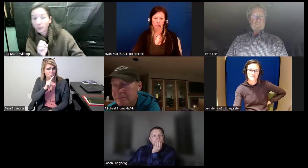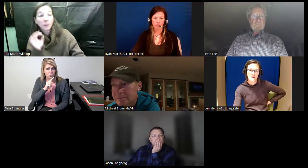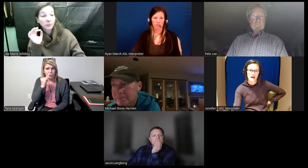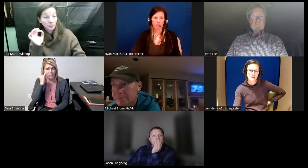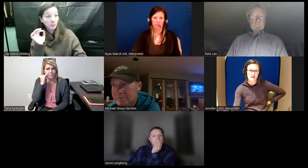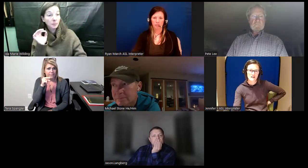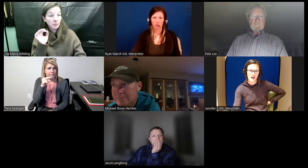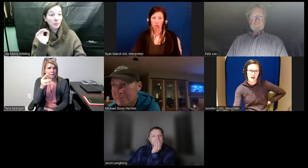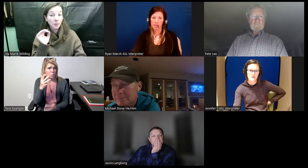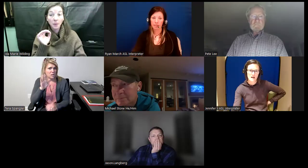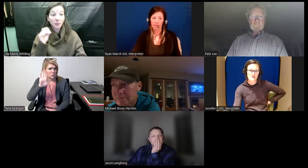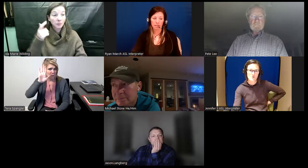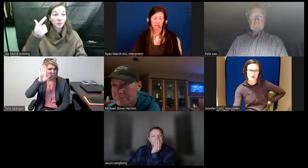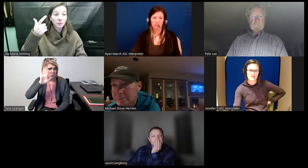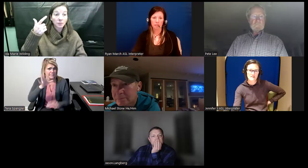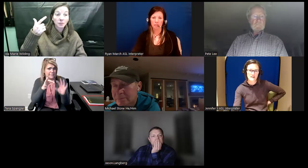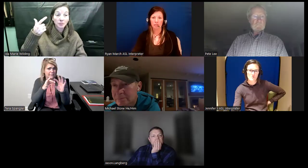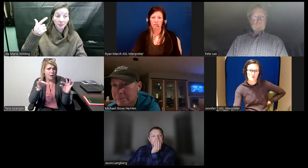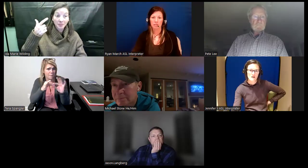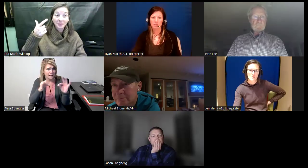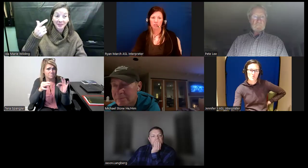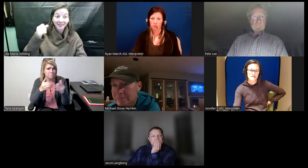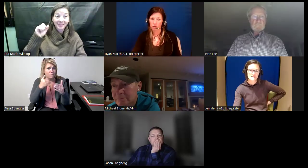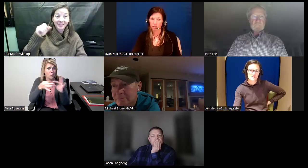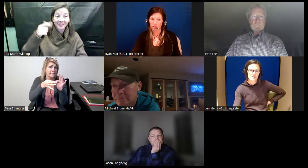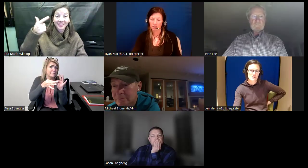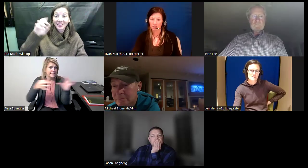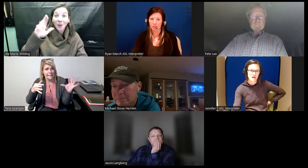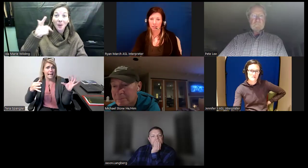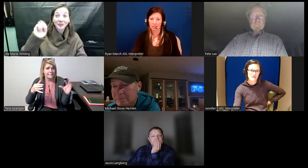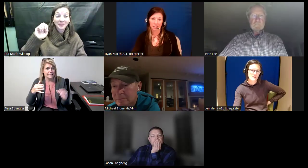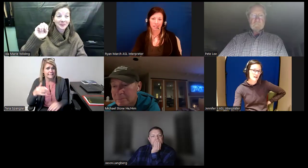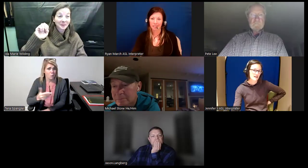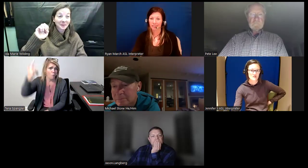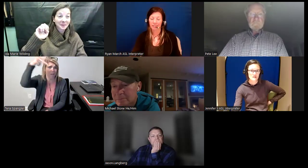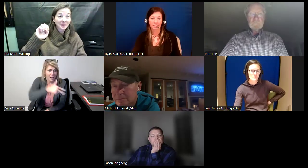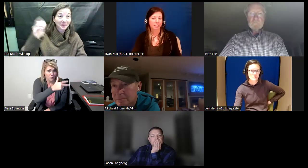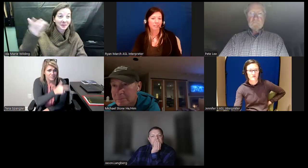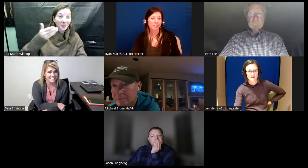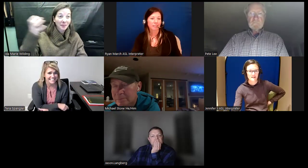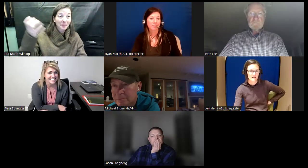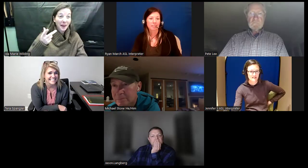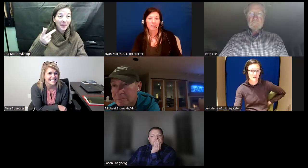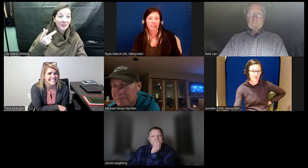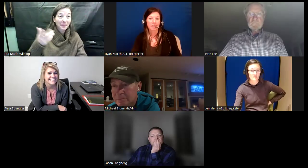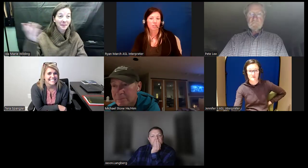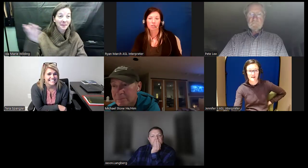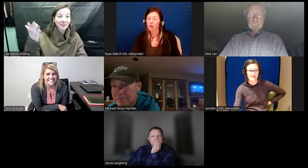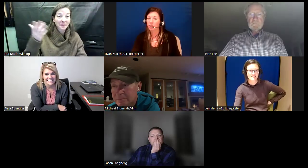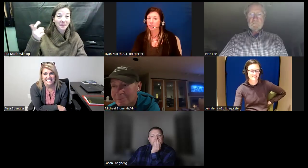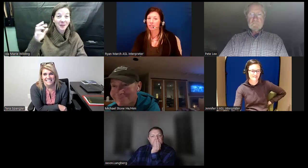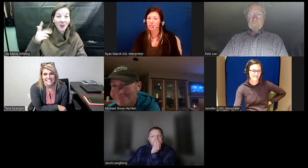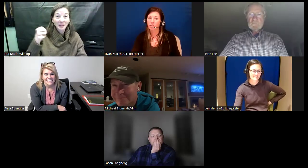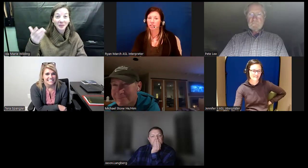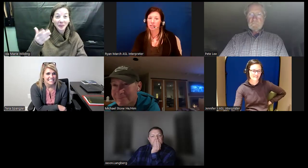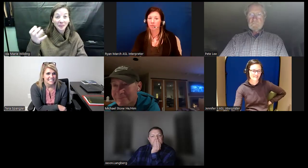George is back. Oh, I'm is not he? sure if he wants George, to share his comment that he had his hand raised for before he disconnected, going over the